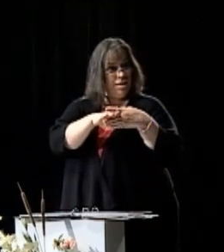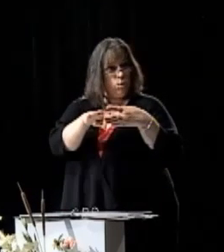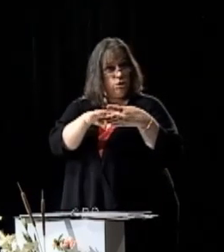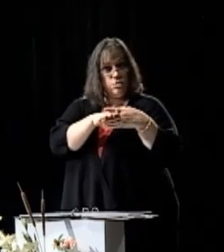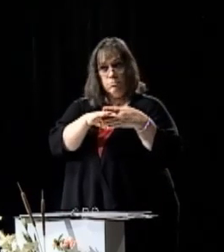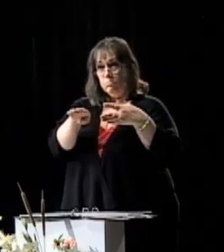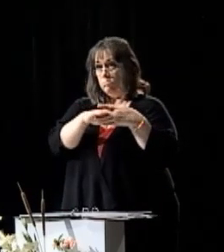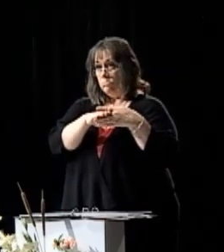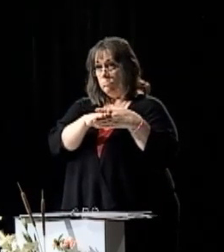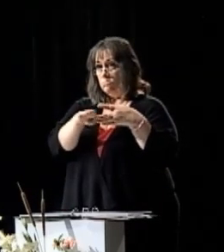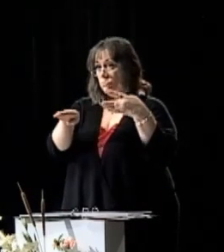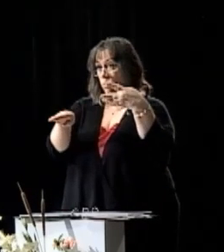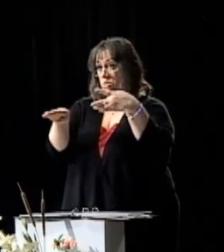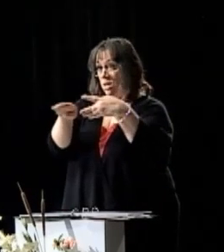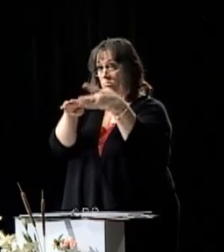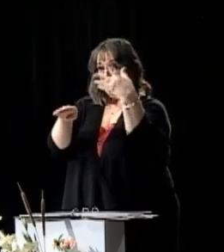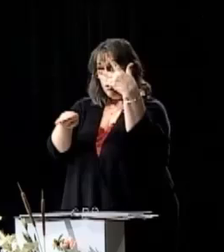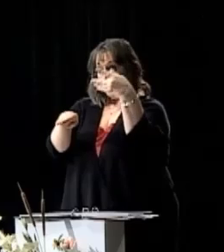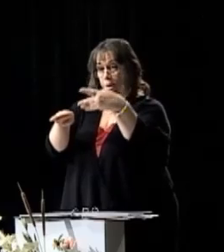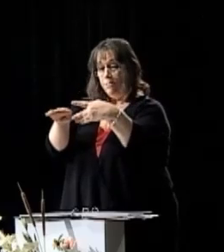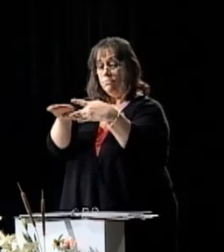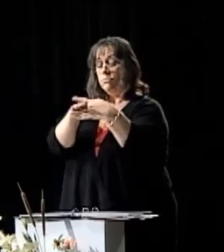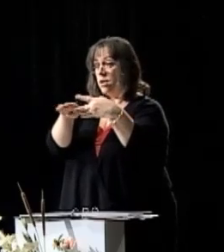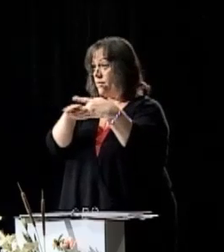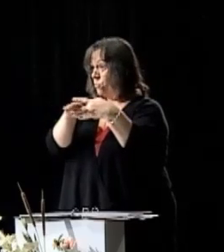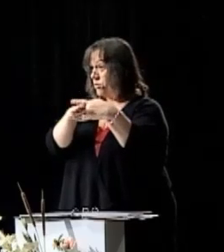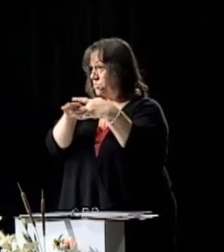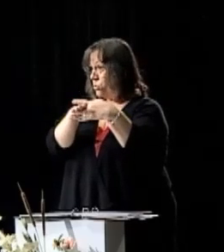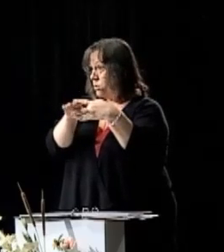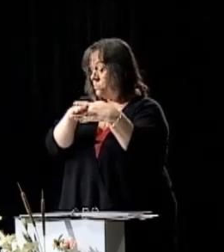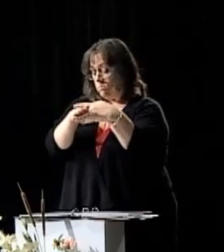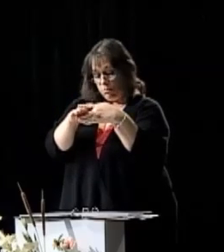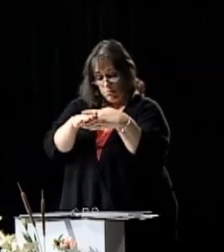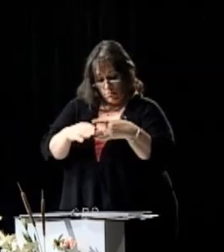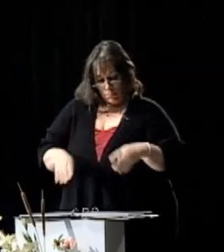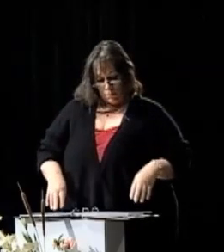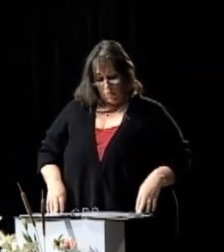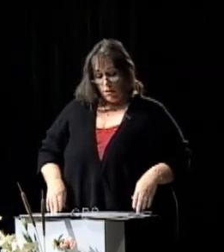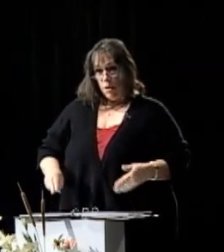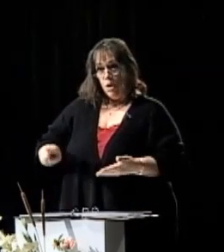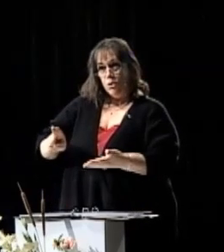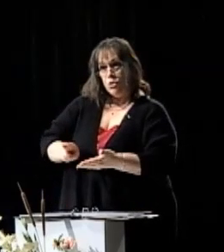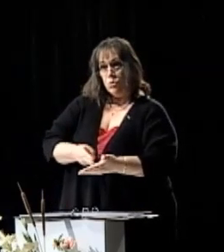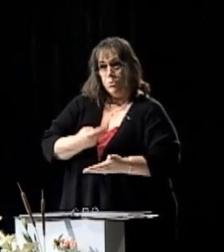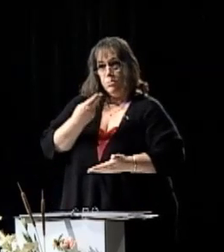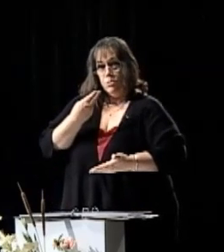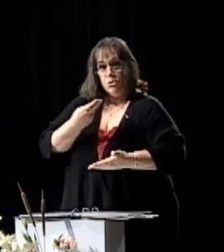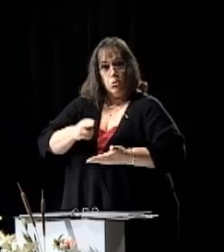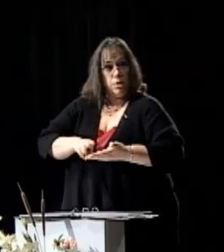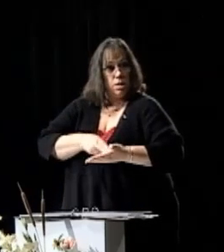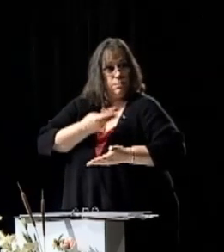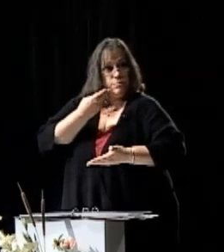Sandwich, representing the bread, and then what's in between. Soup, you're scooping it up.